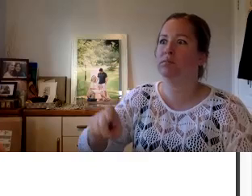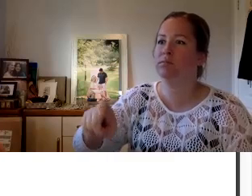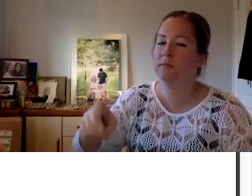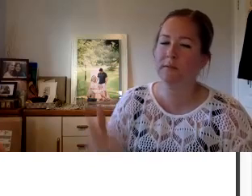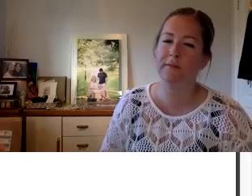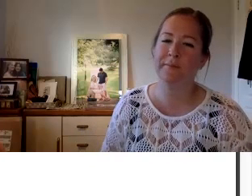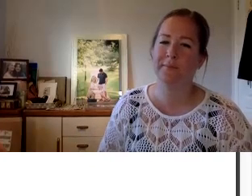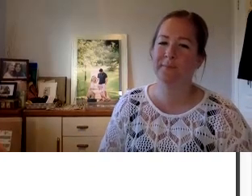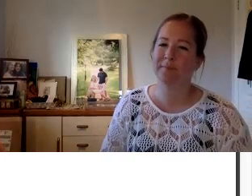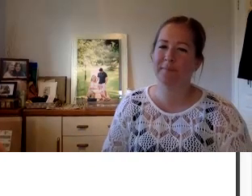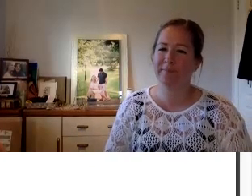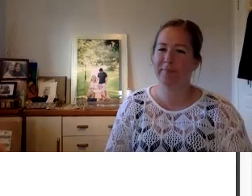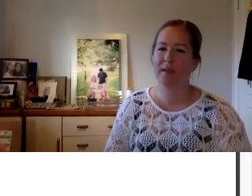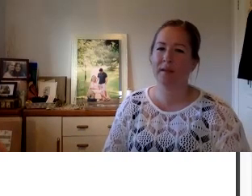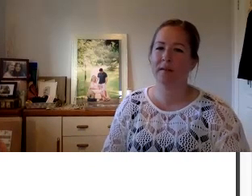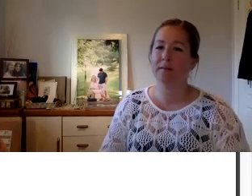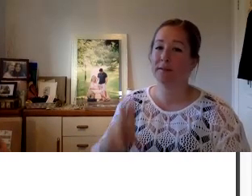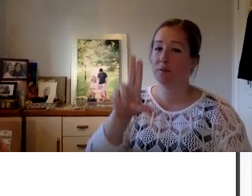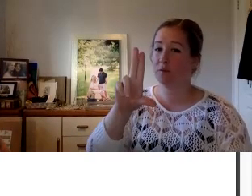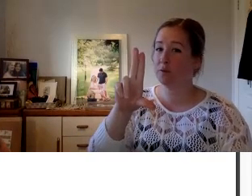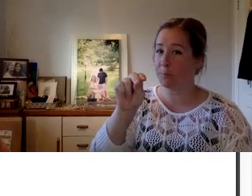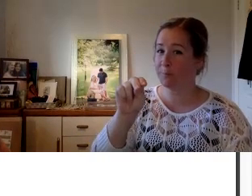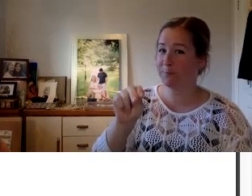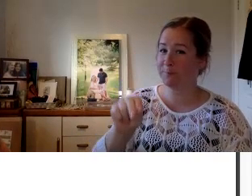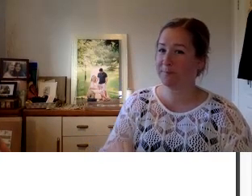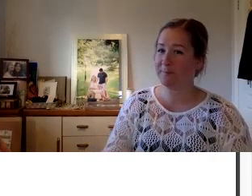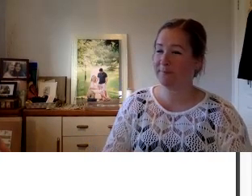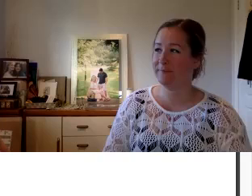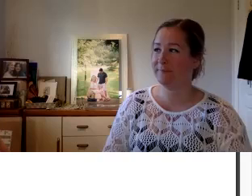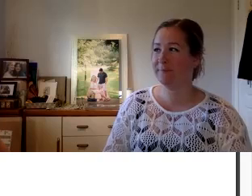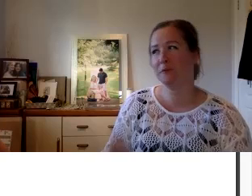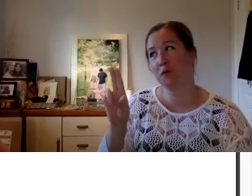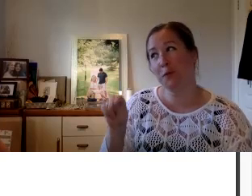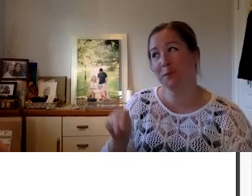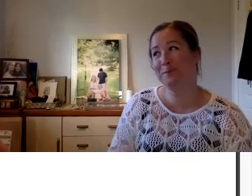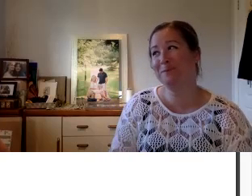need. Need something. The word no.